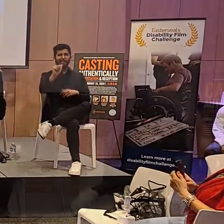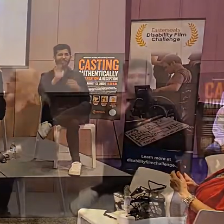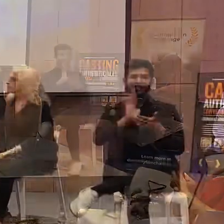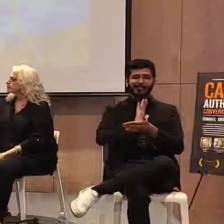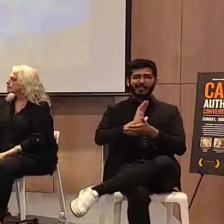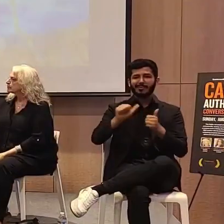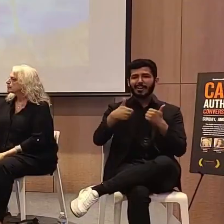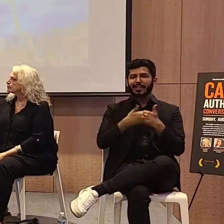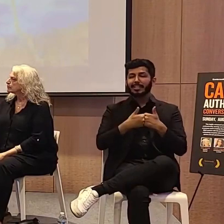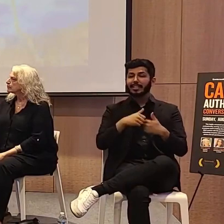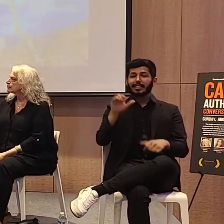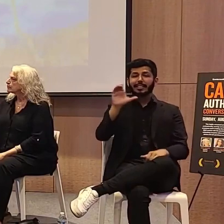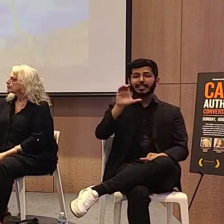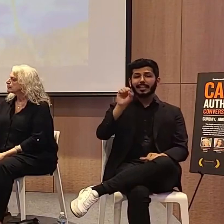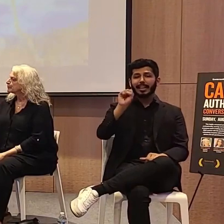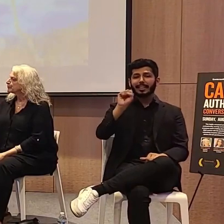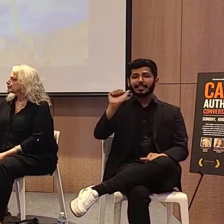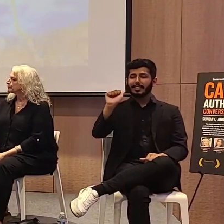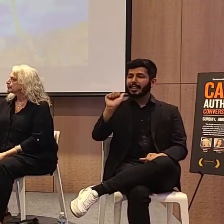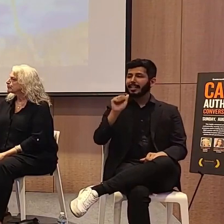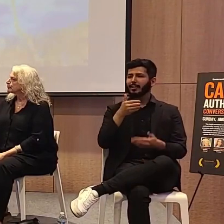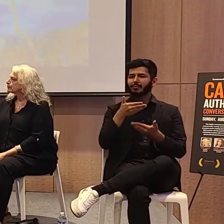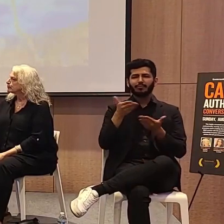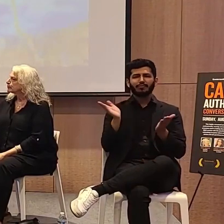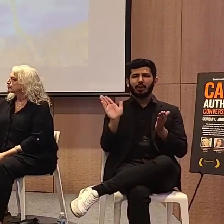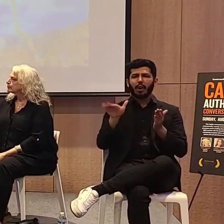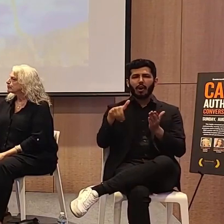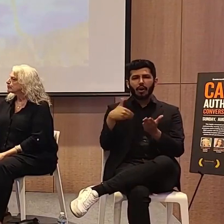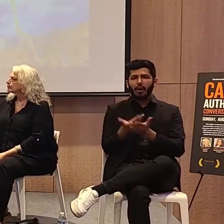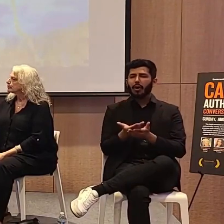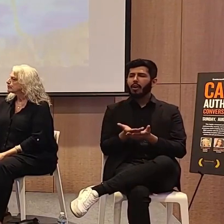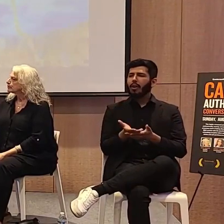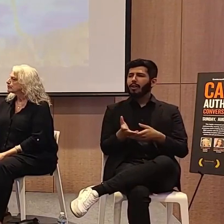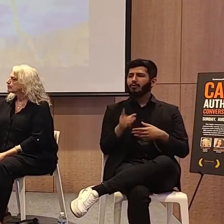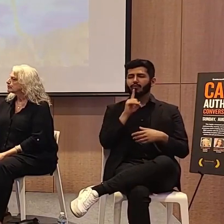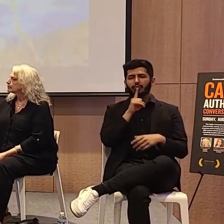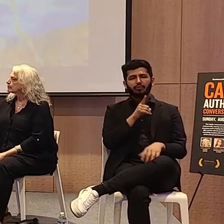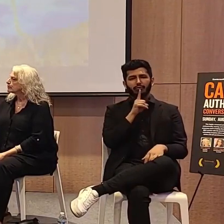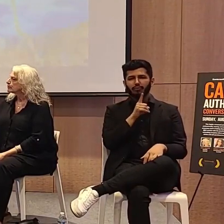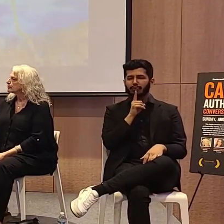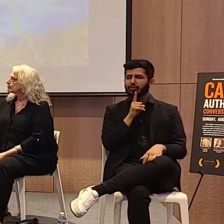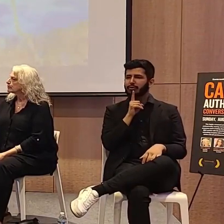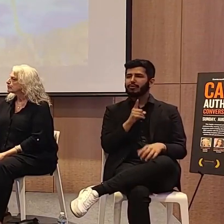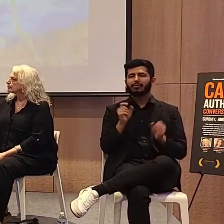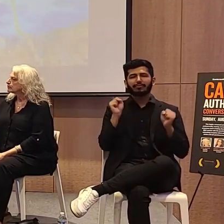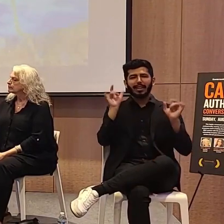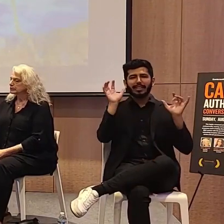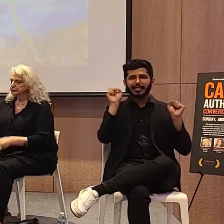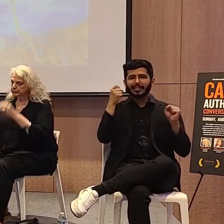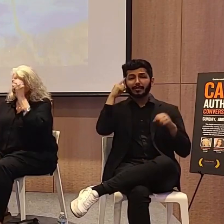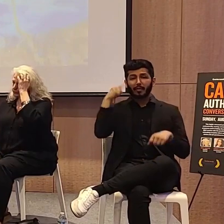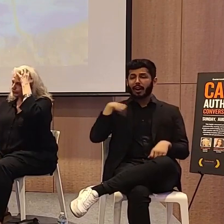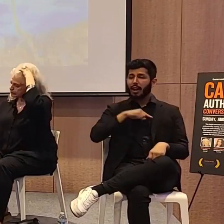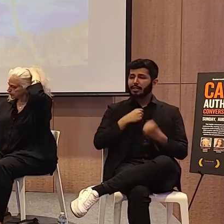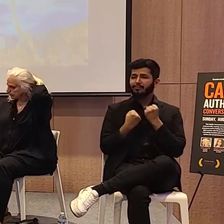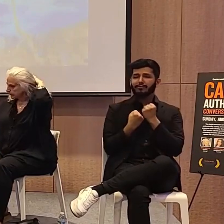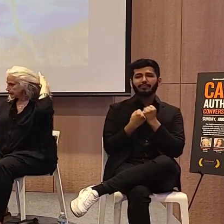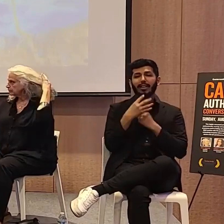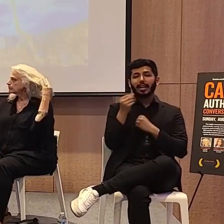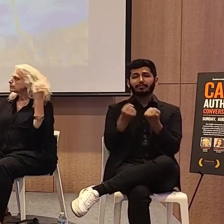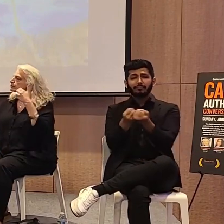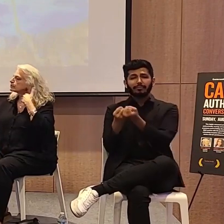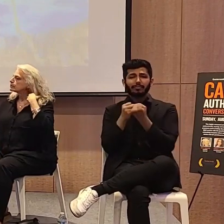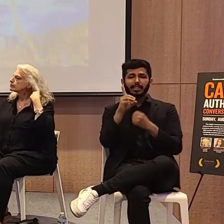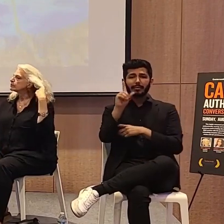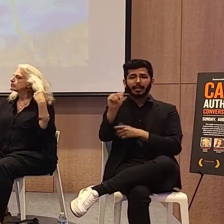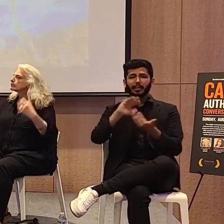CSA. You guys all individually have truly been so incredible for us and the entire disability community. So one